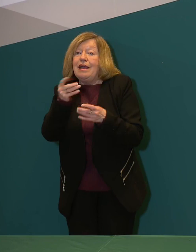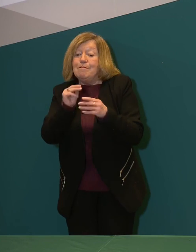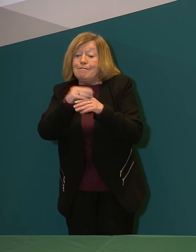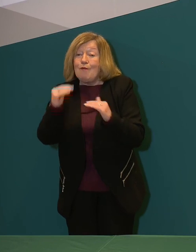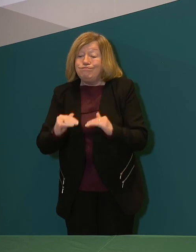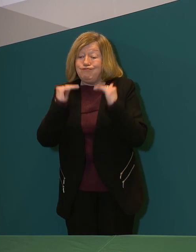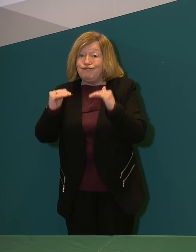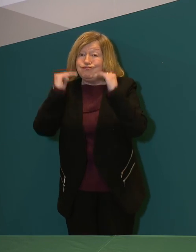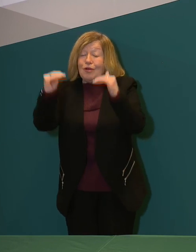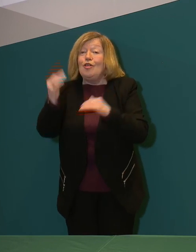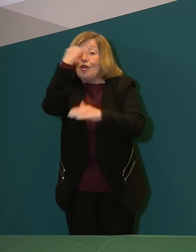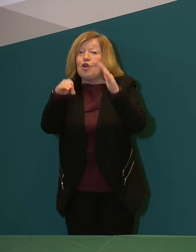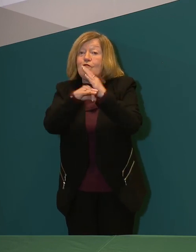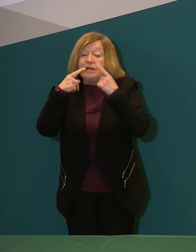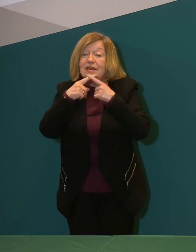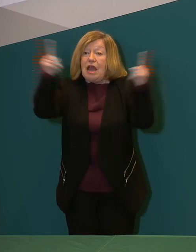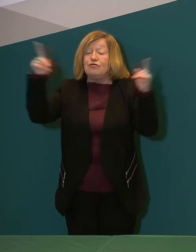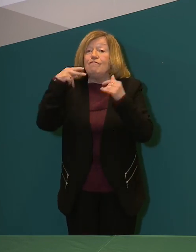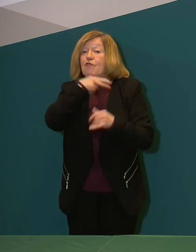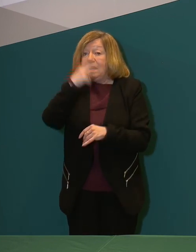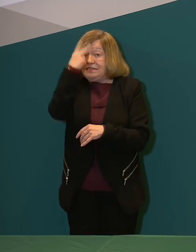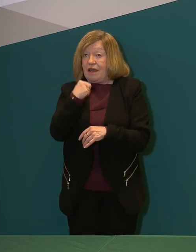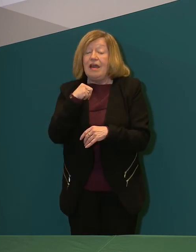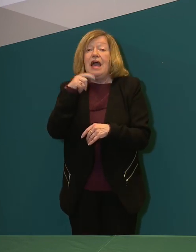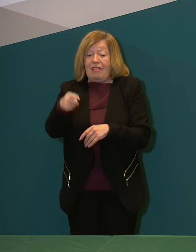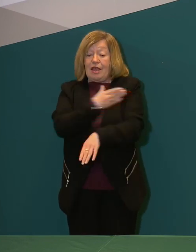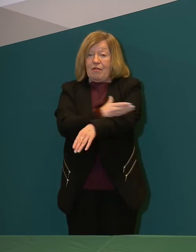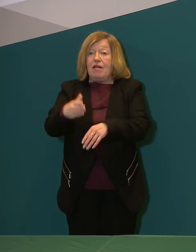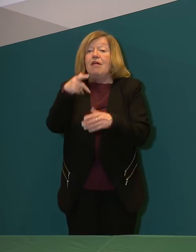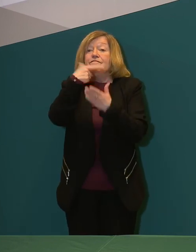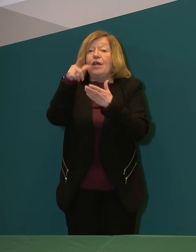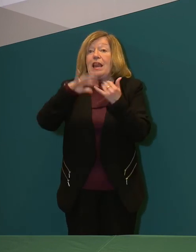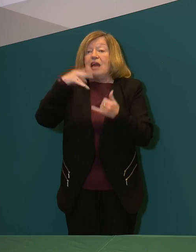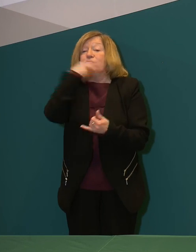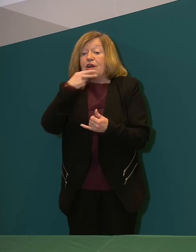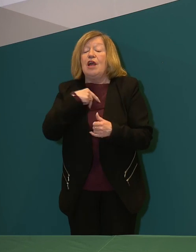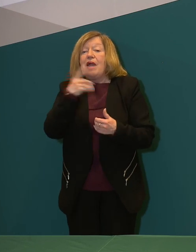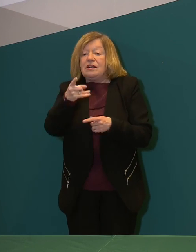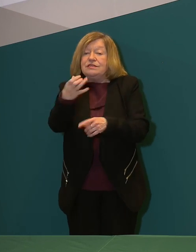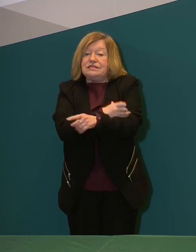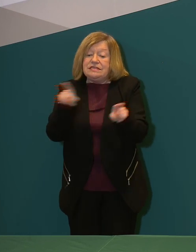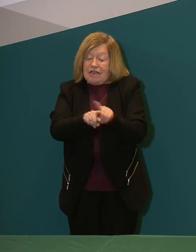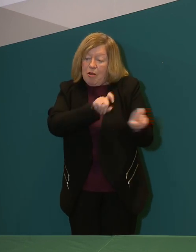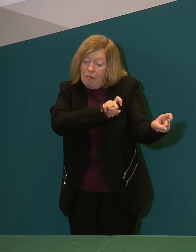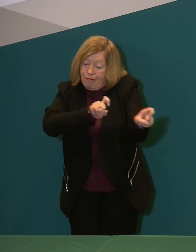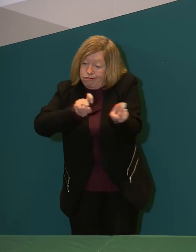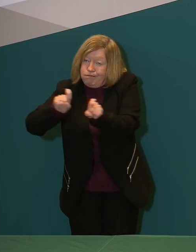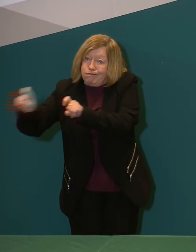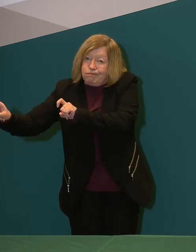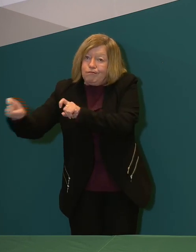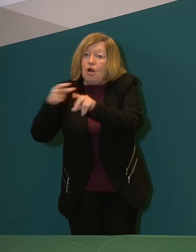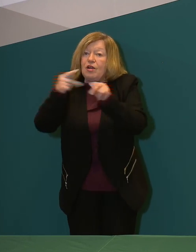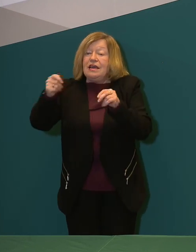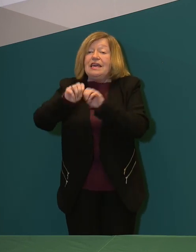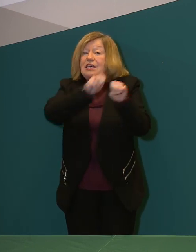week, and government announced those on Friday night, and they commenced from midnight on Friday, and we've asked for those to continue until